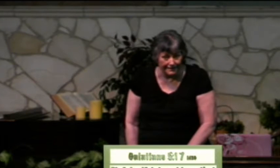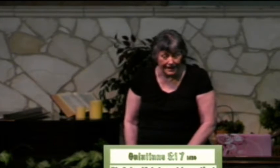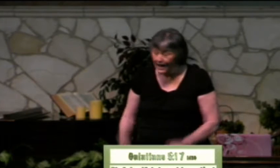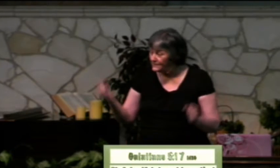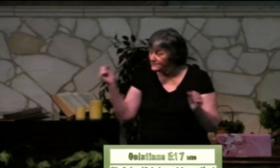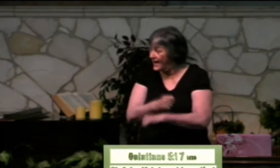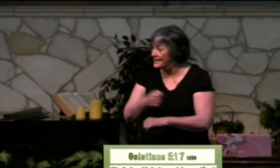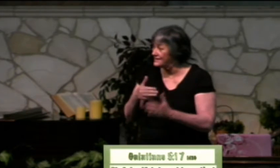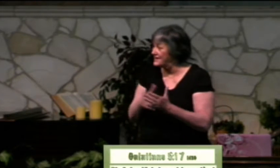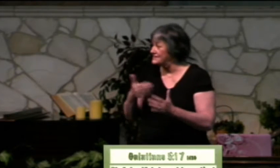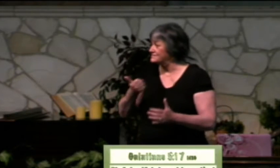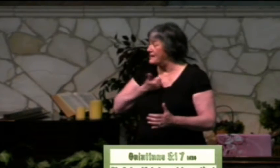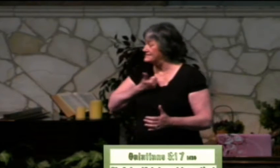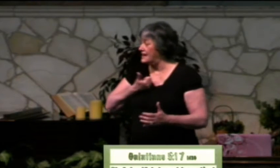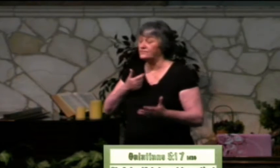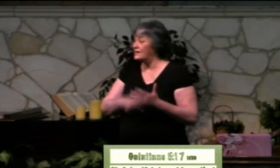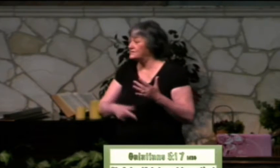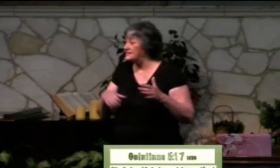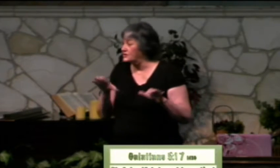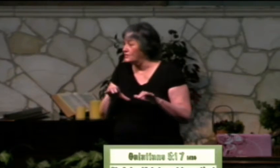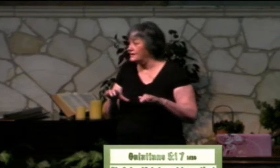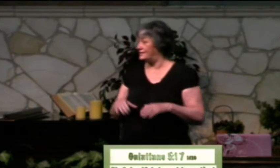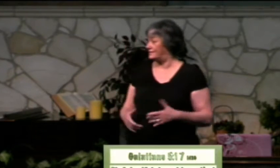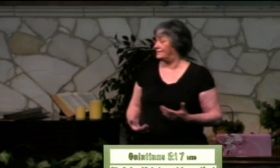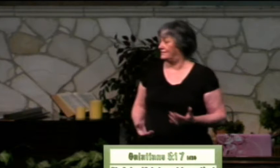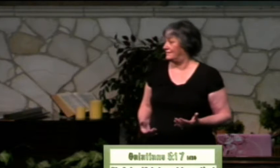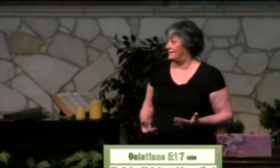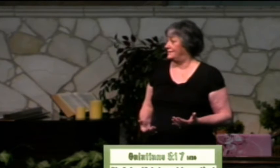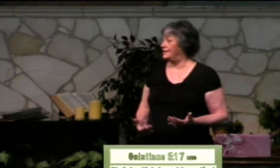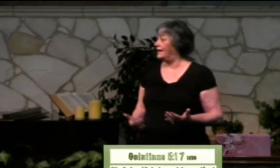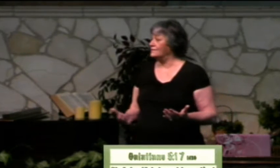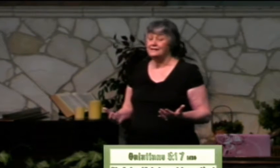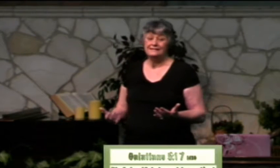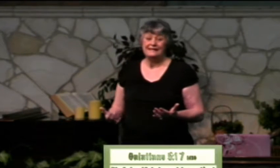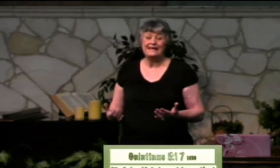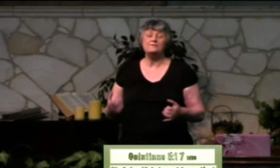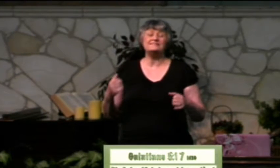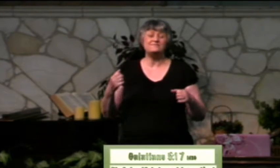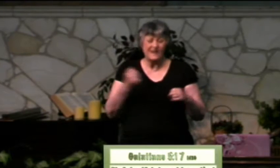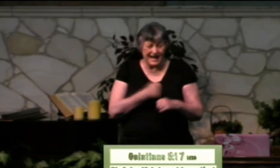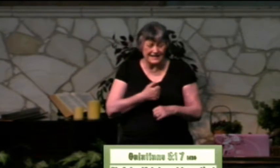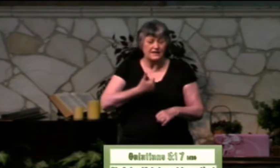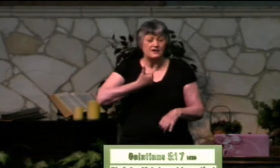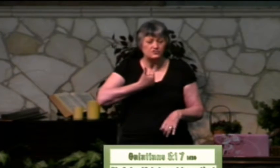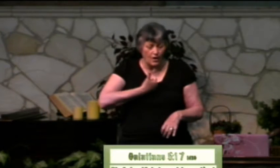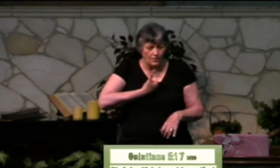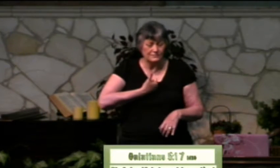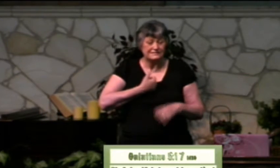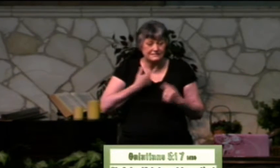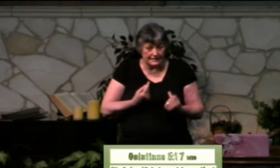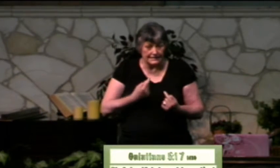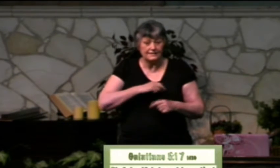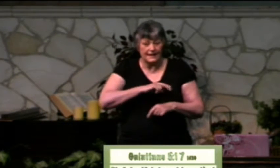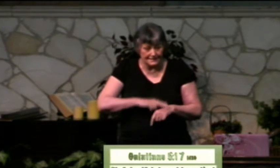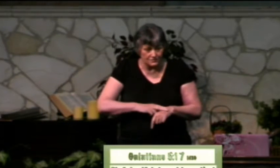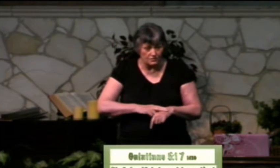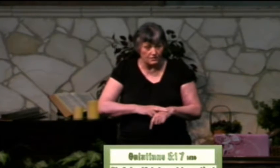I fight against myself. What was he doing? You know, he was fighting his own sin nature.